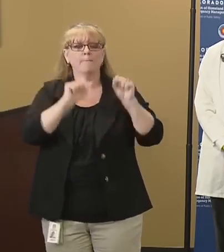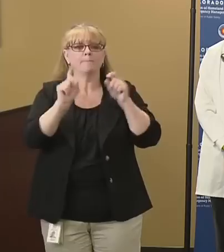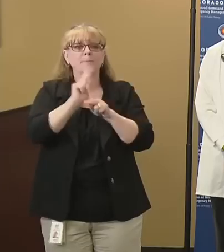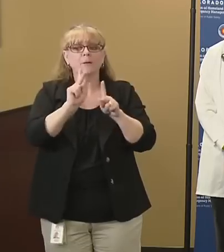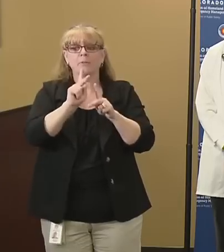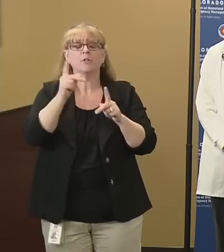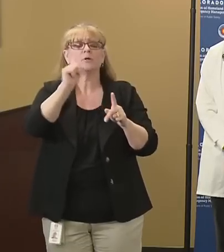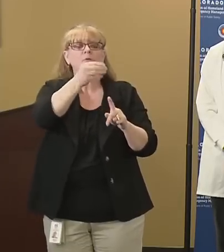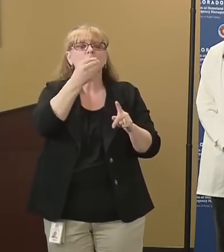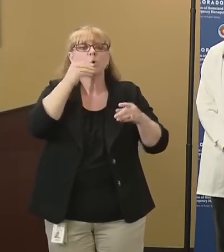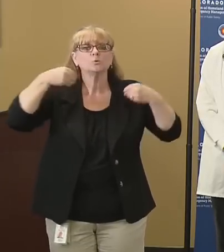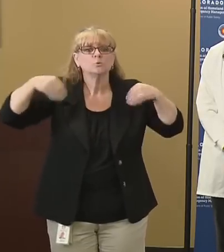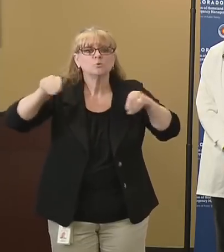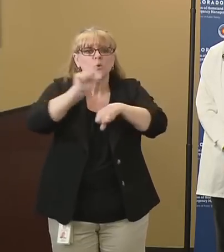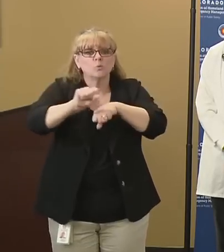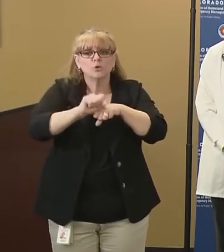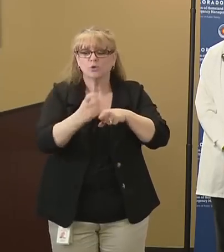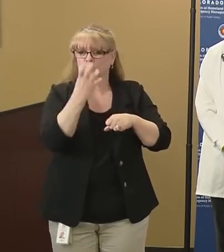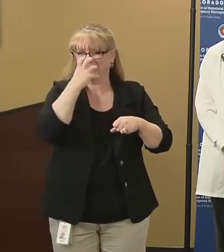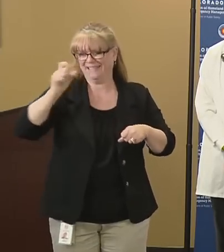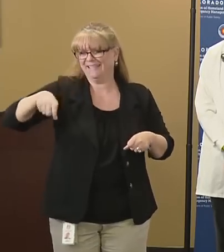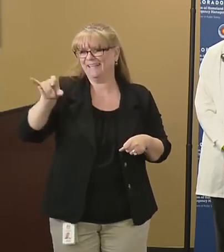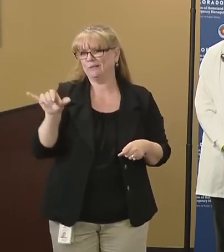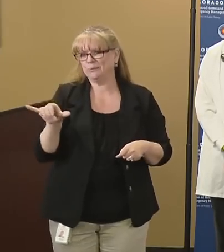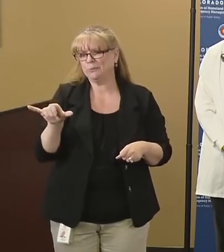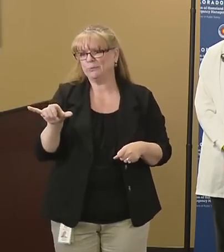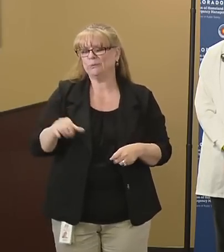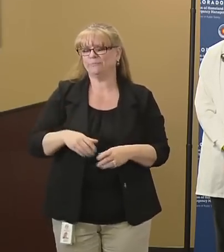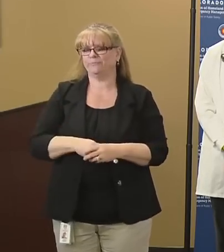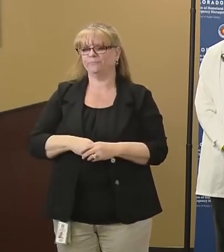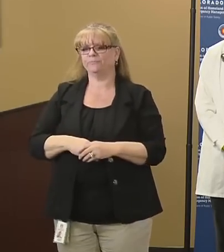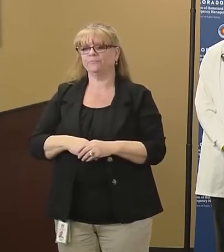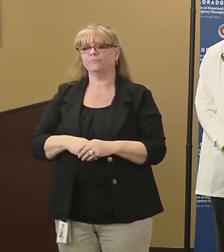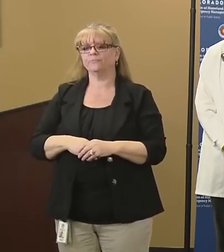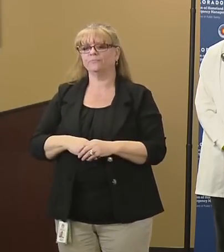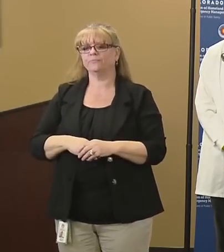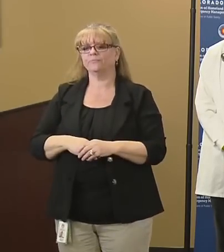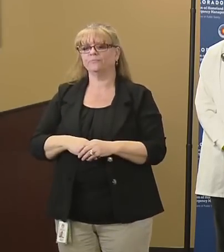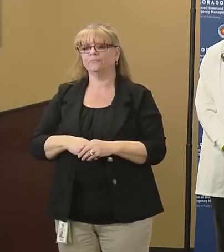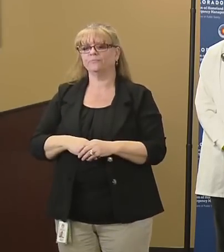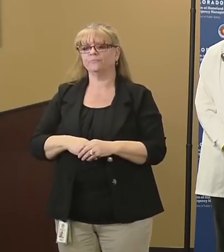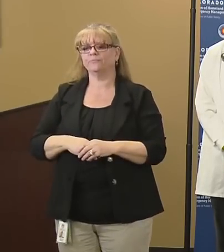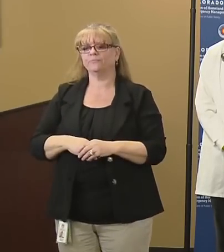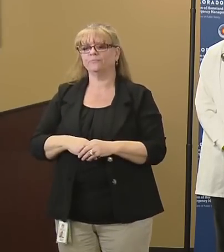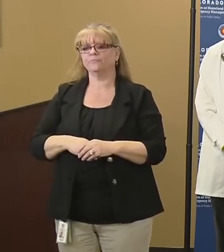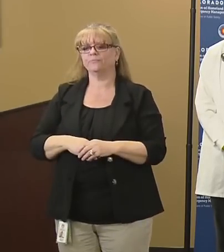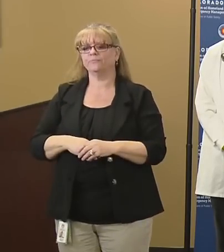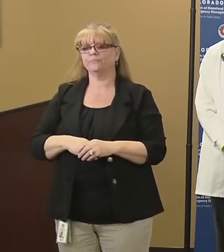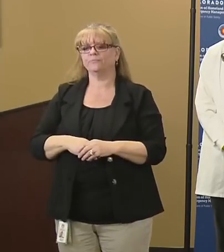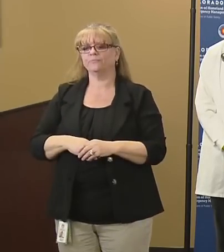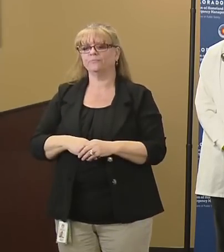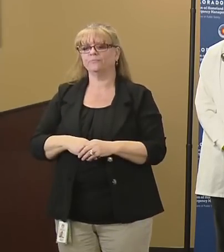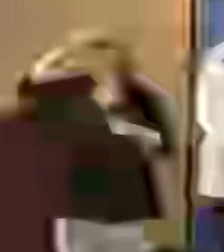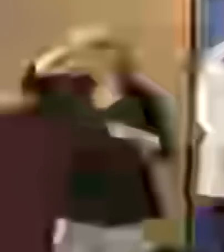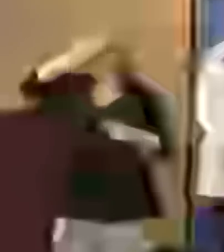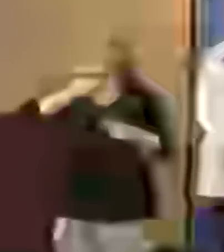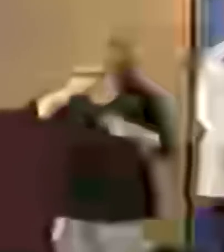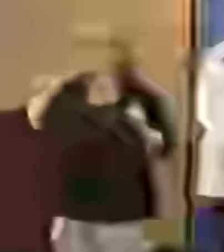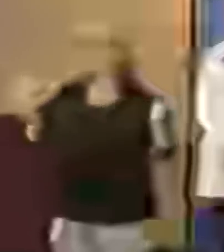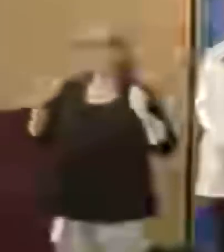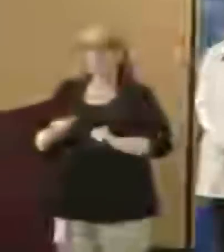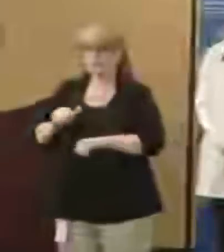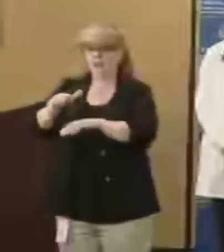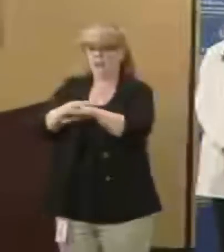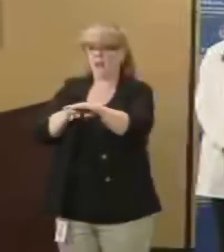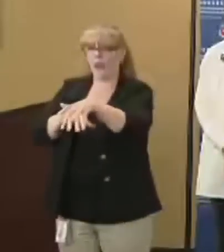gowns, gloves, and coveralls. We have an excellent team that is working on trying every day, and we'll continue to